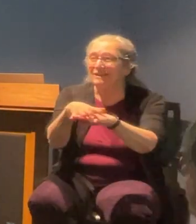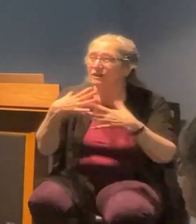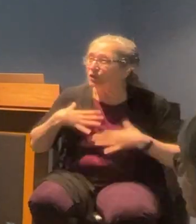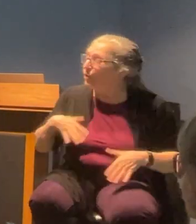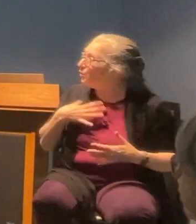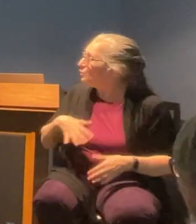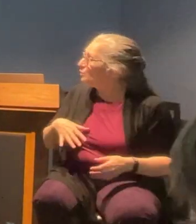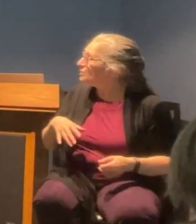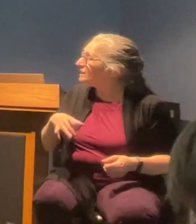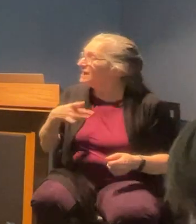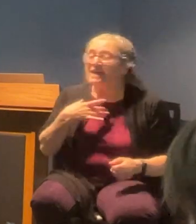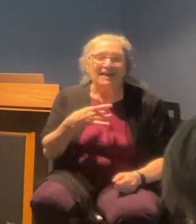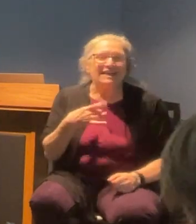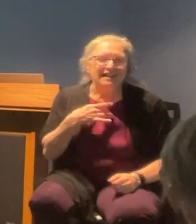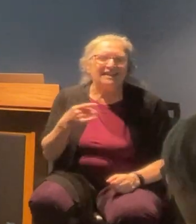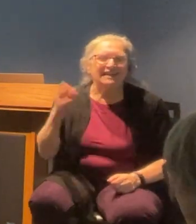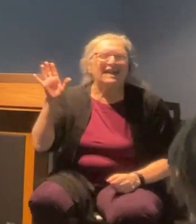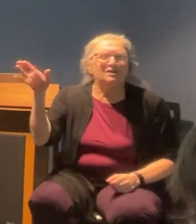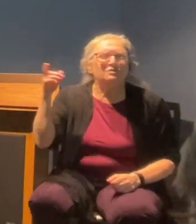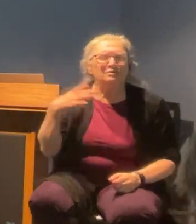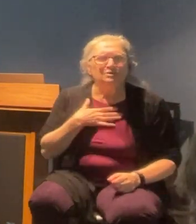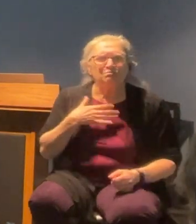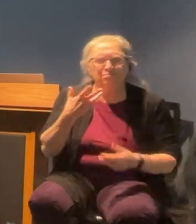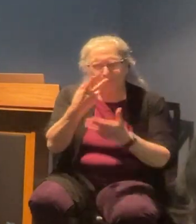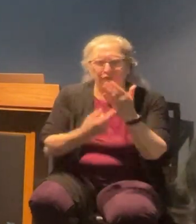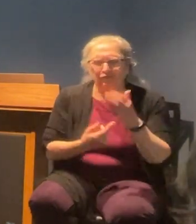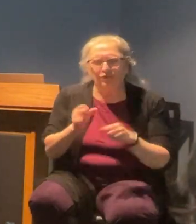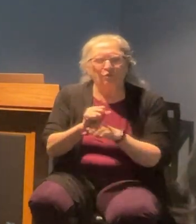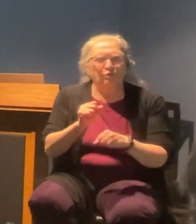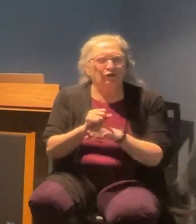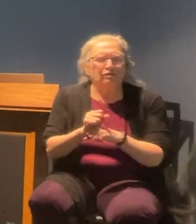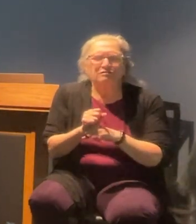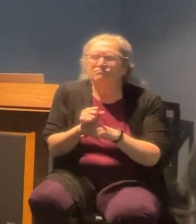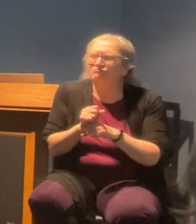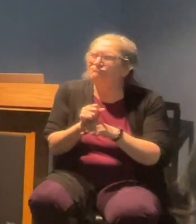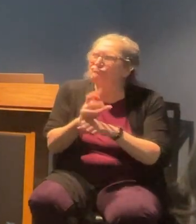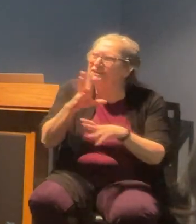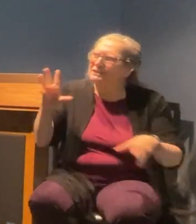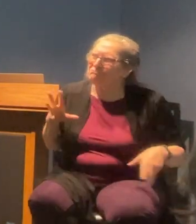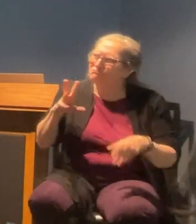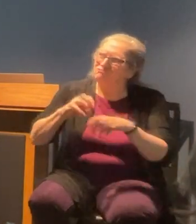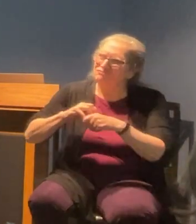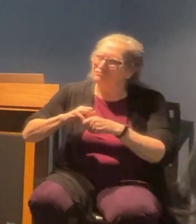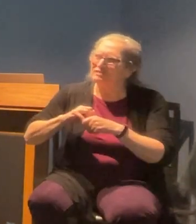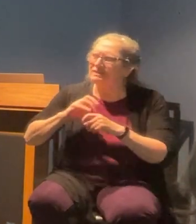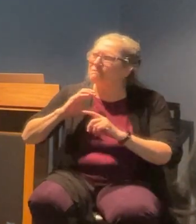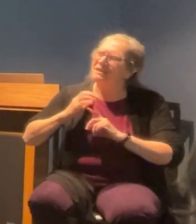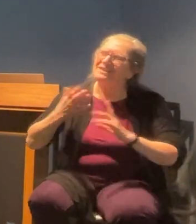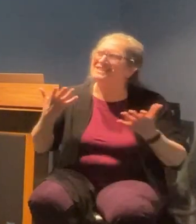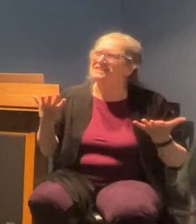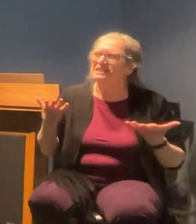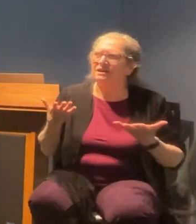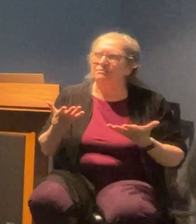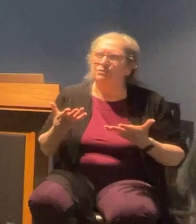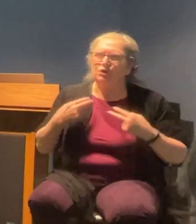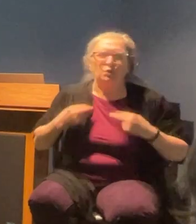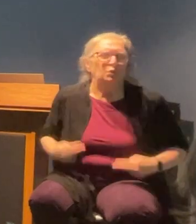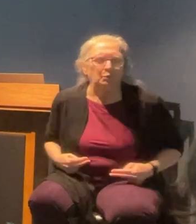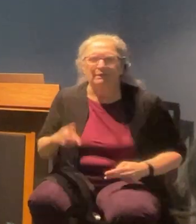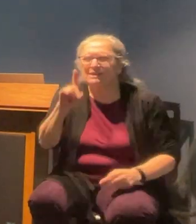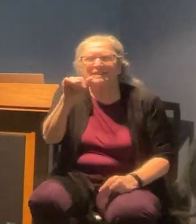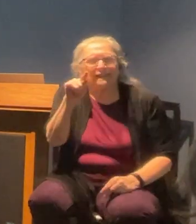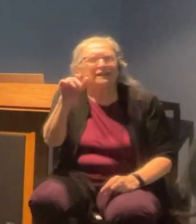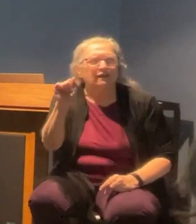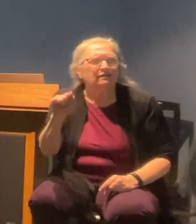your works really embody this kind of hidden data, like taking this, something that we cannot really